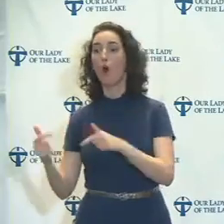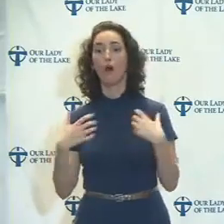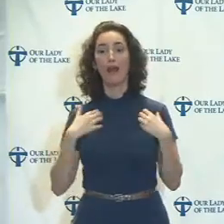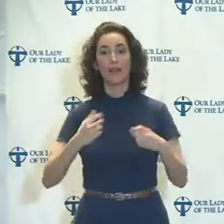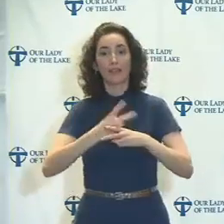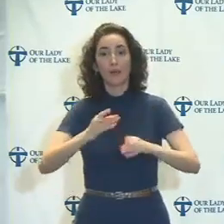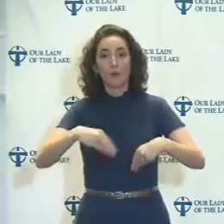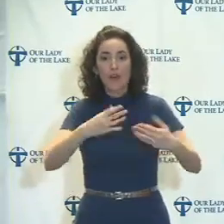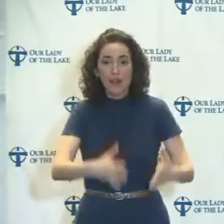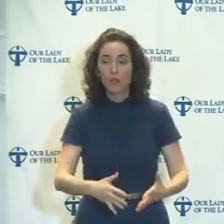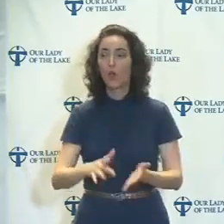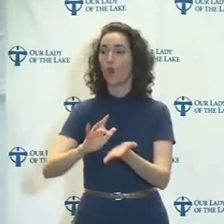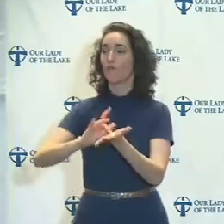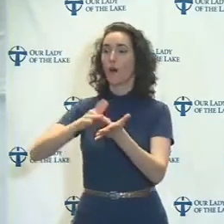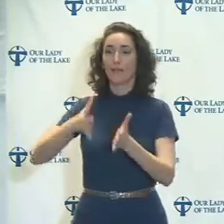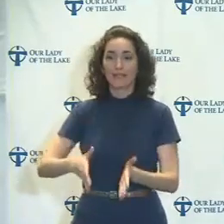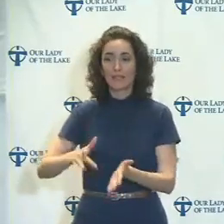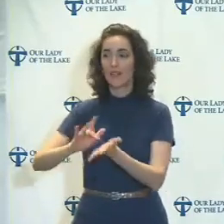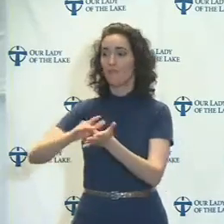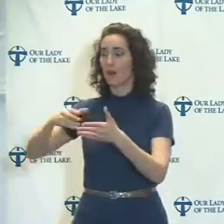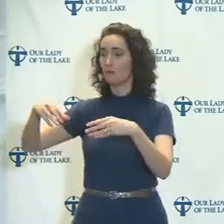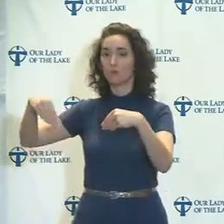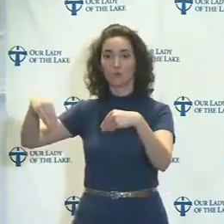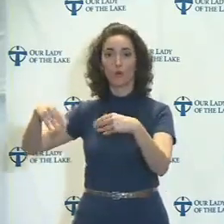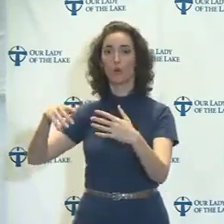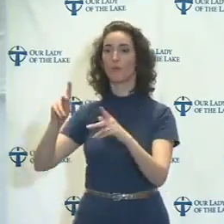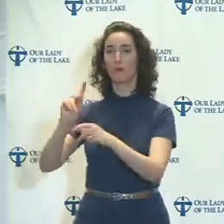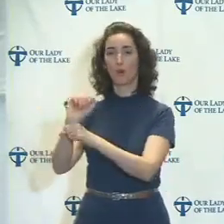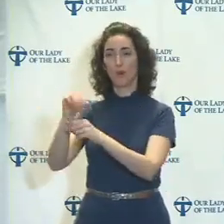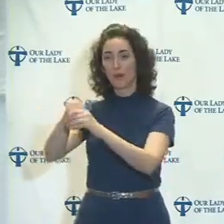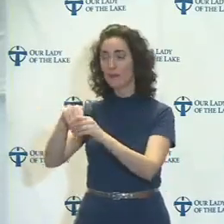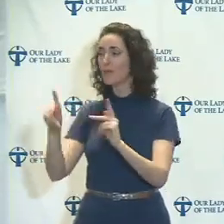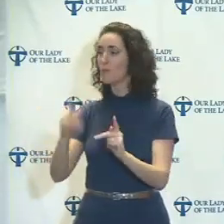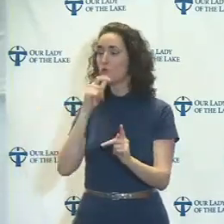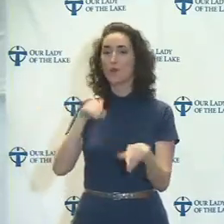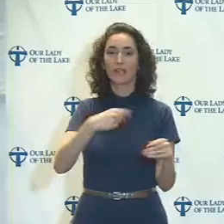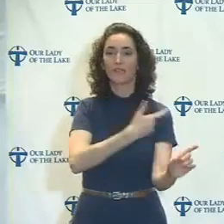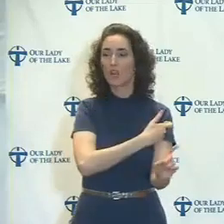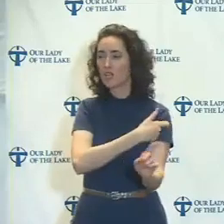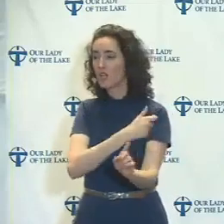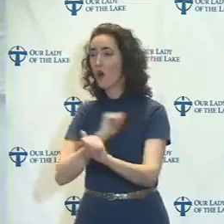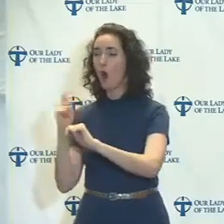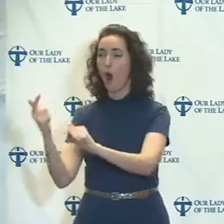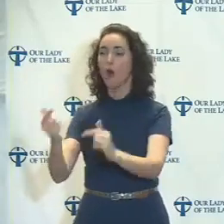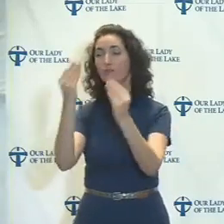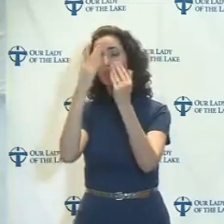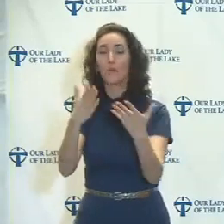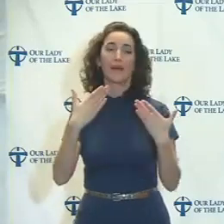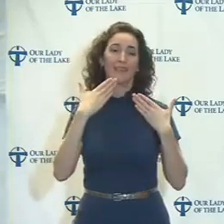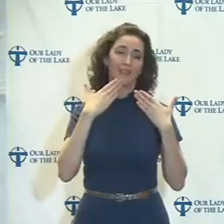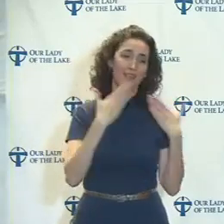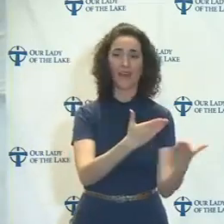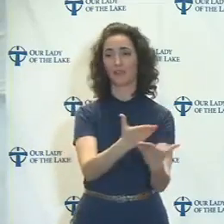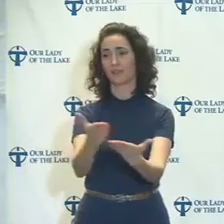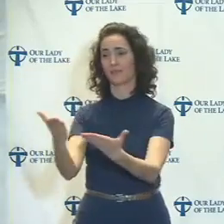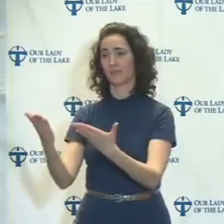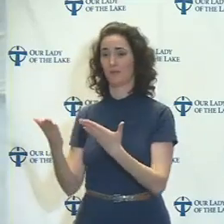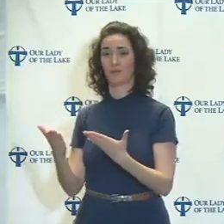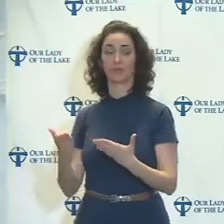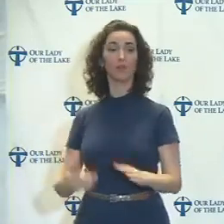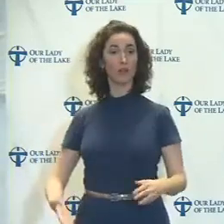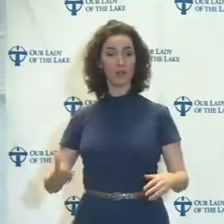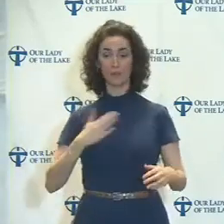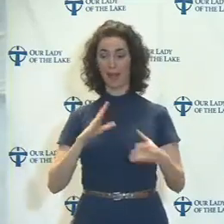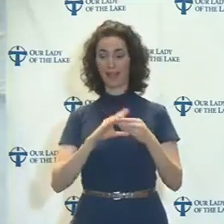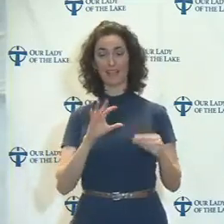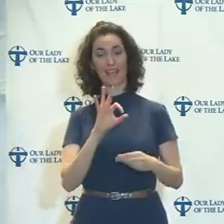all of our pharmacists, all of those people who have been part of this vaccination effort. That's important. So I will end with the saying that we use